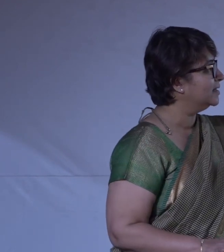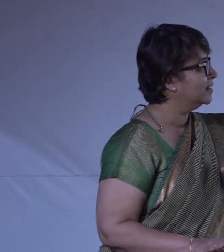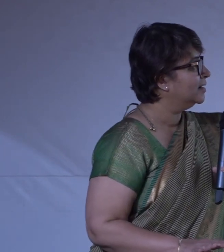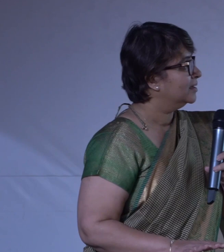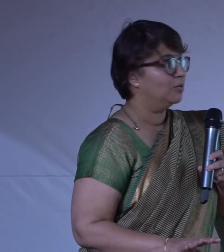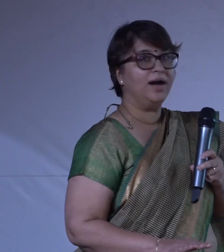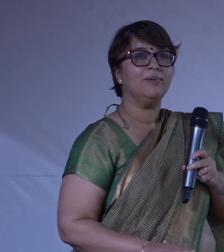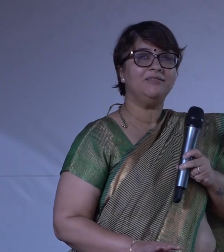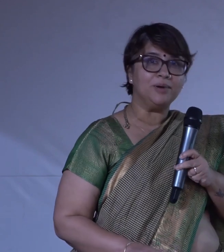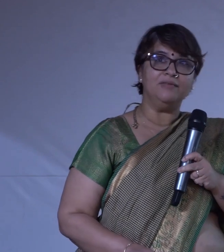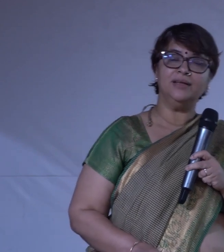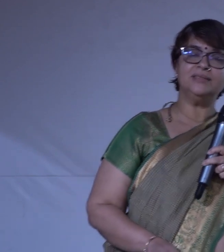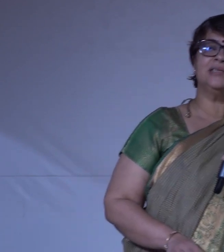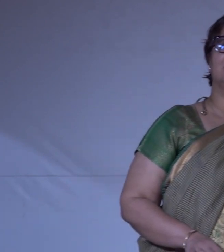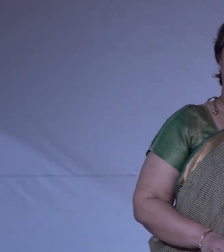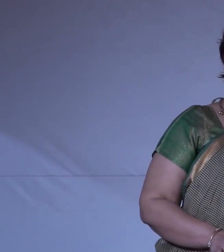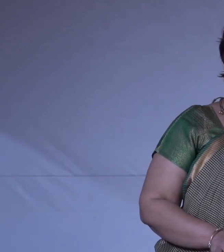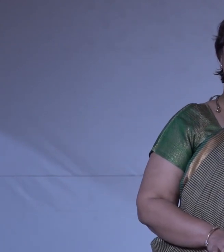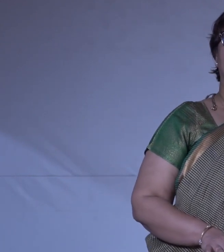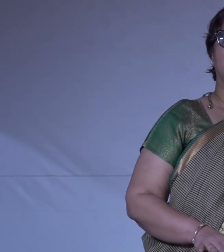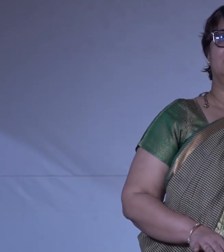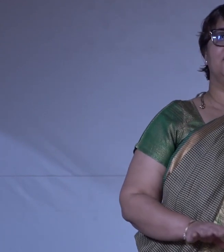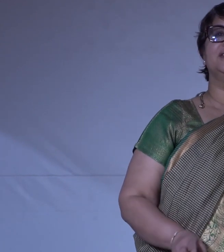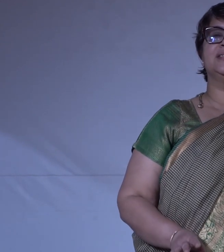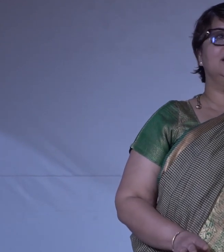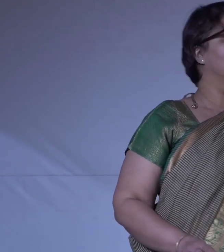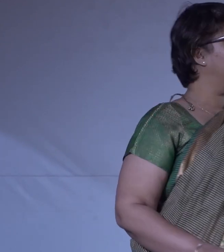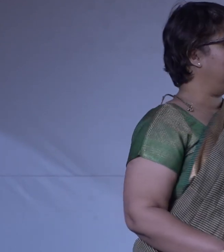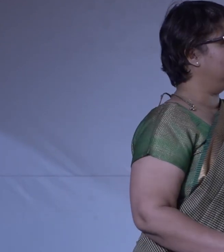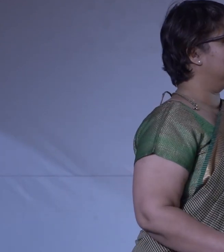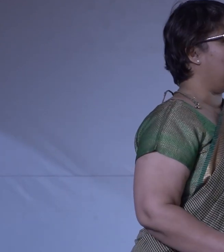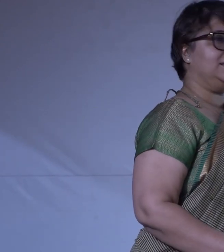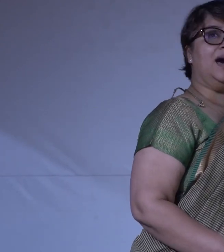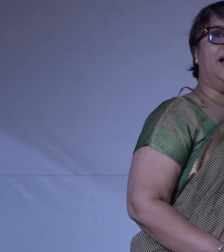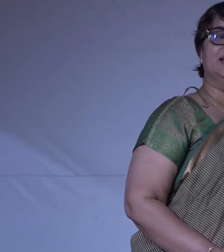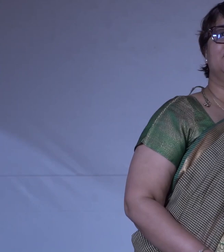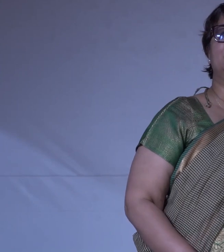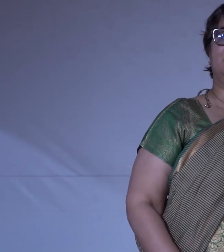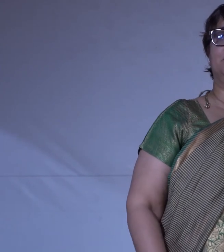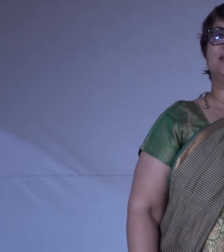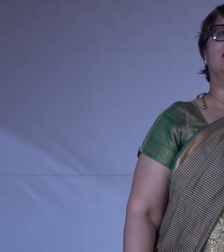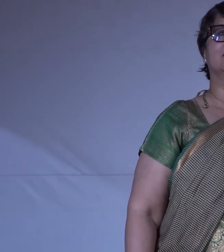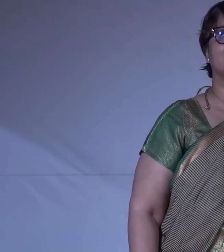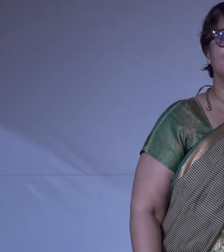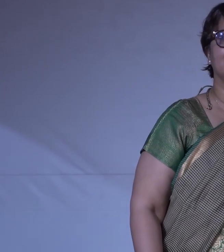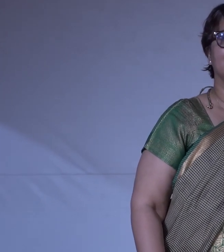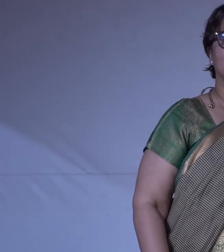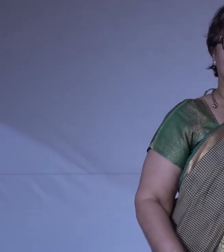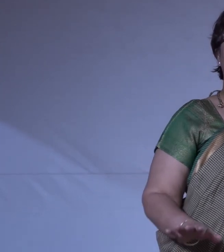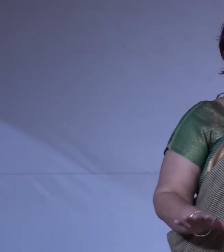and do that the worldwide prevalence of differences in learning is as high as